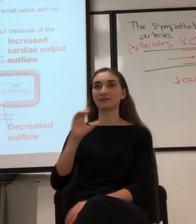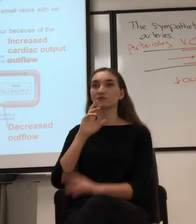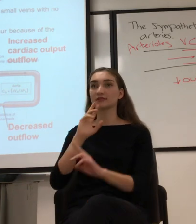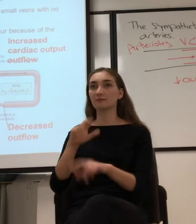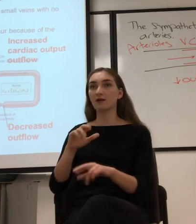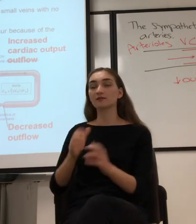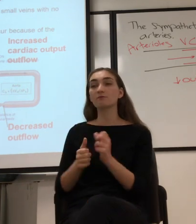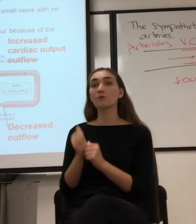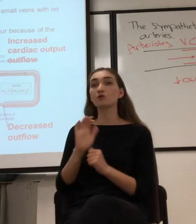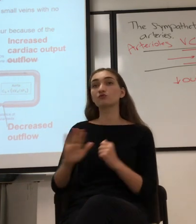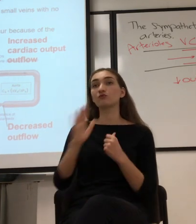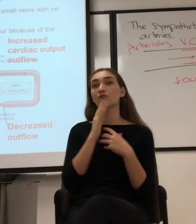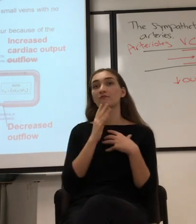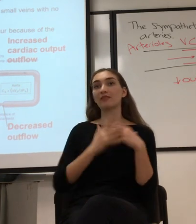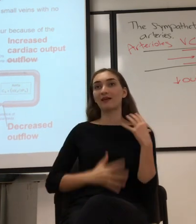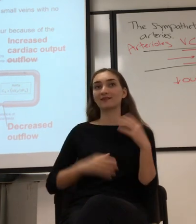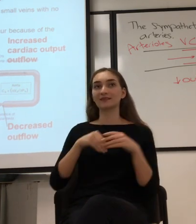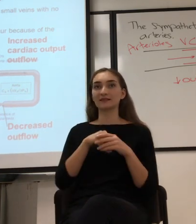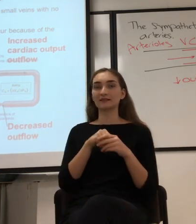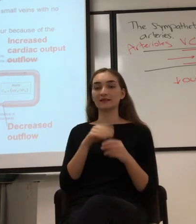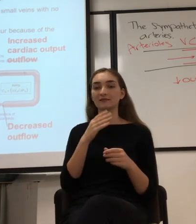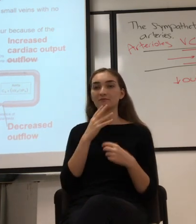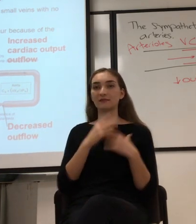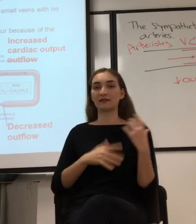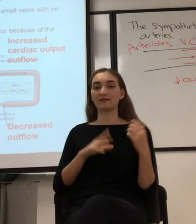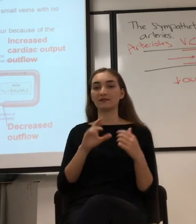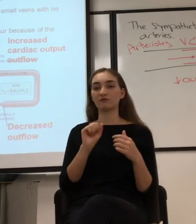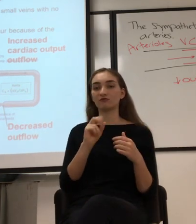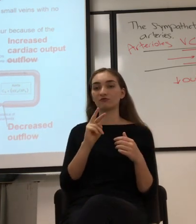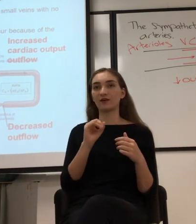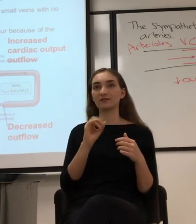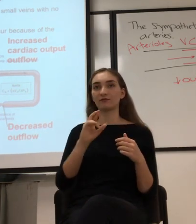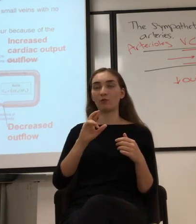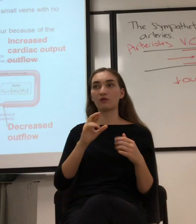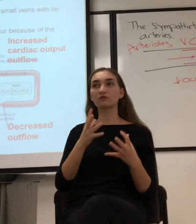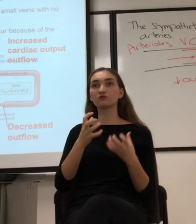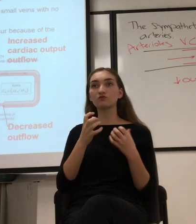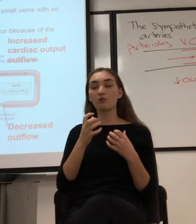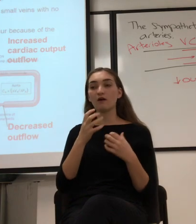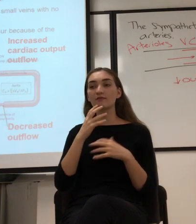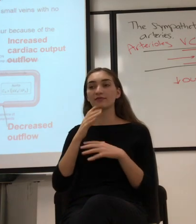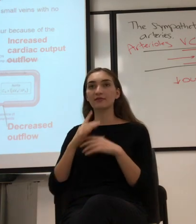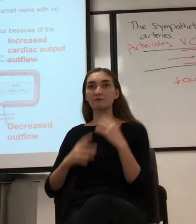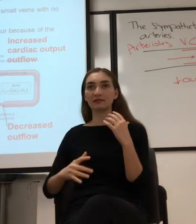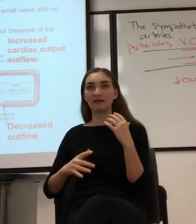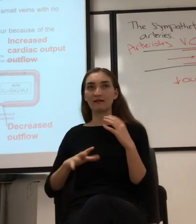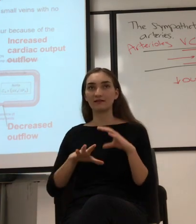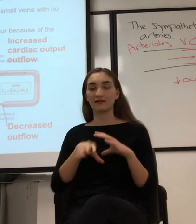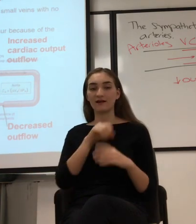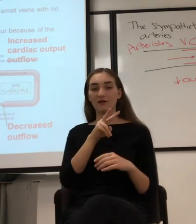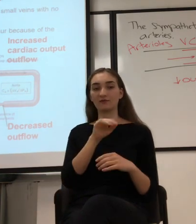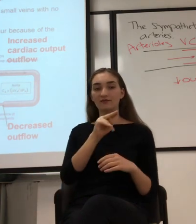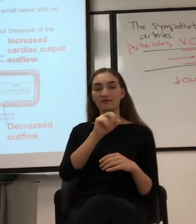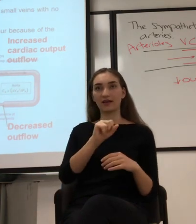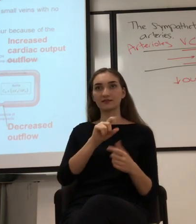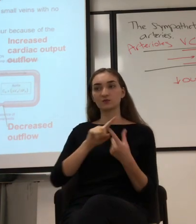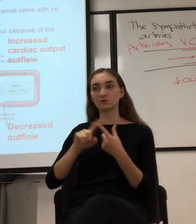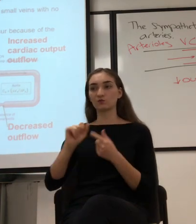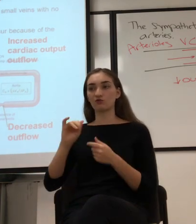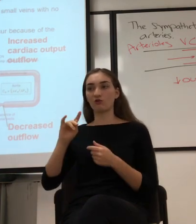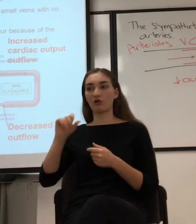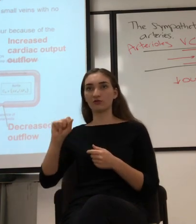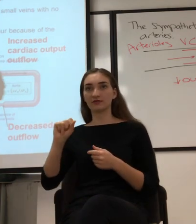Most of your blood is in the blood reservoir. You want to get the blood out of the veins on the artery side in a sympathetic response. So